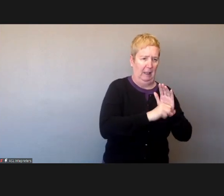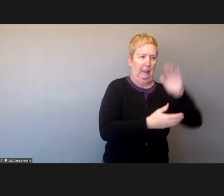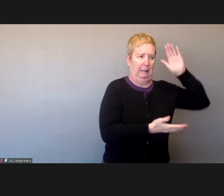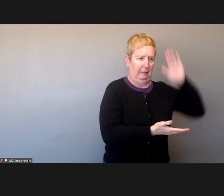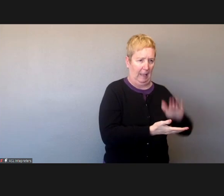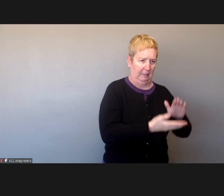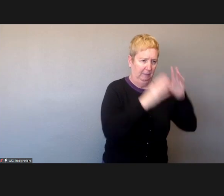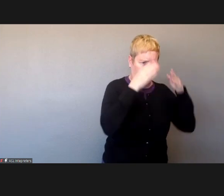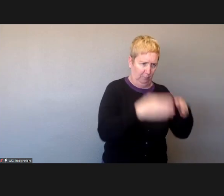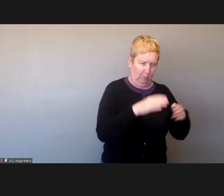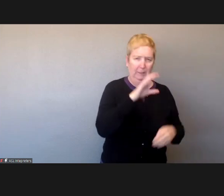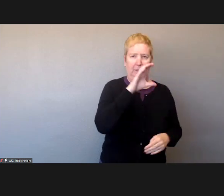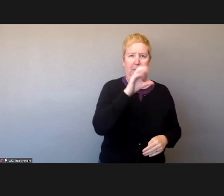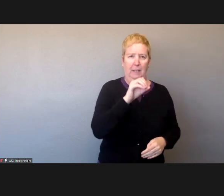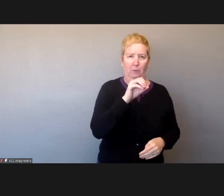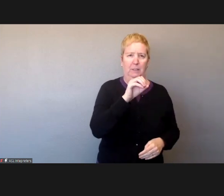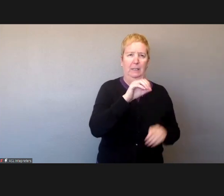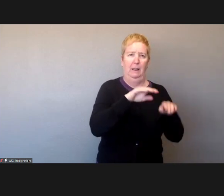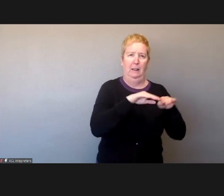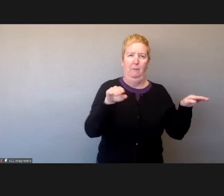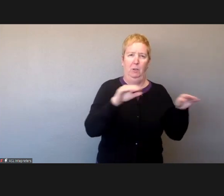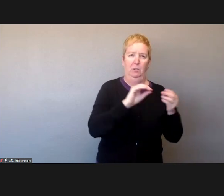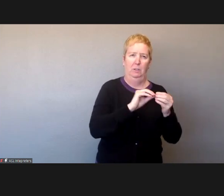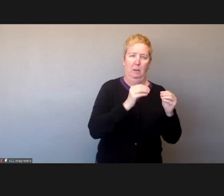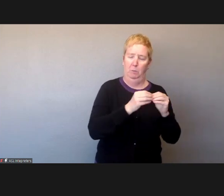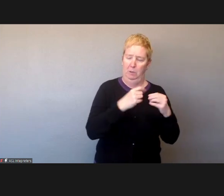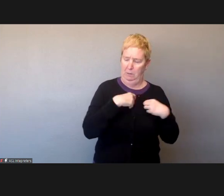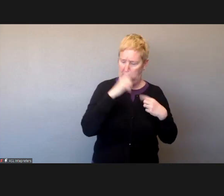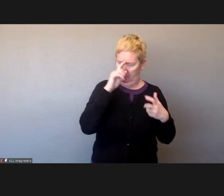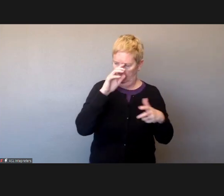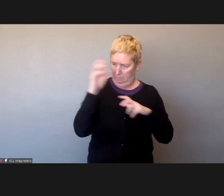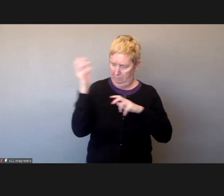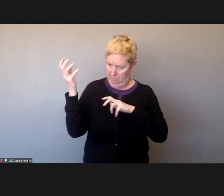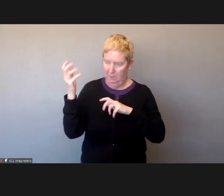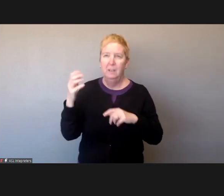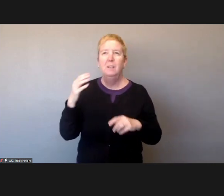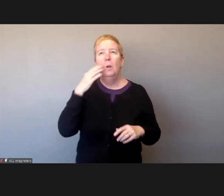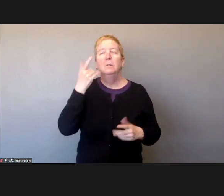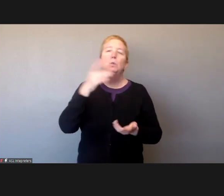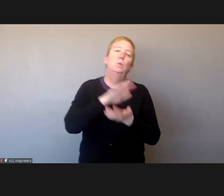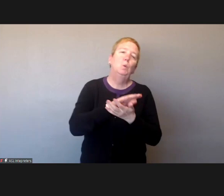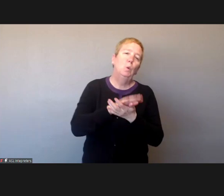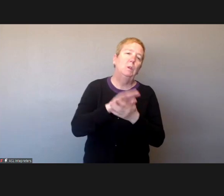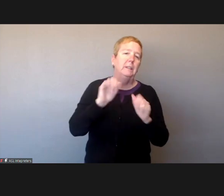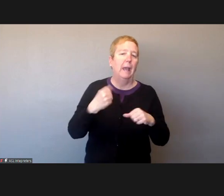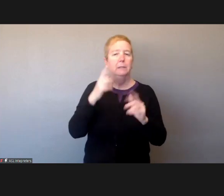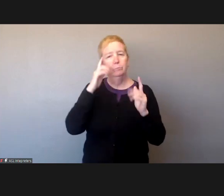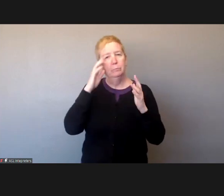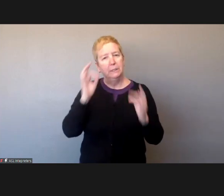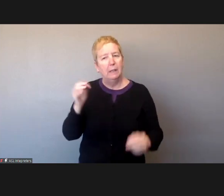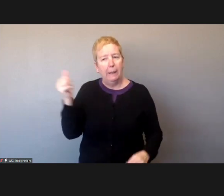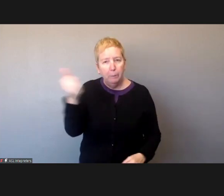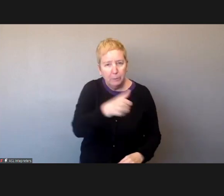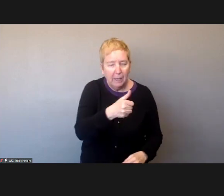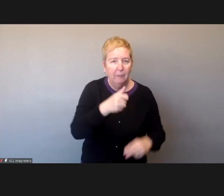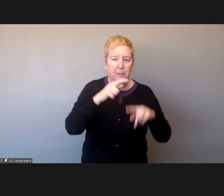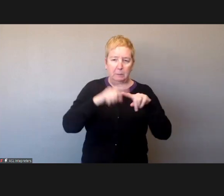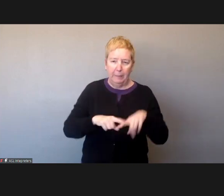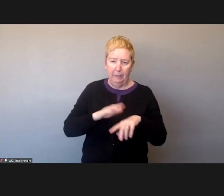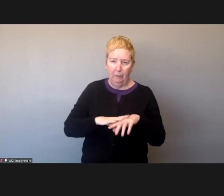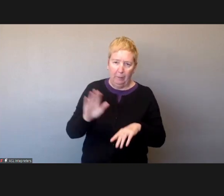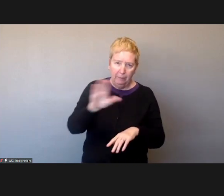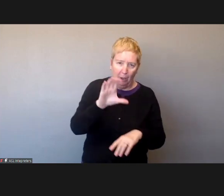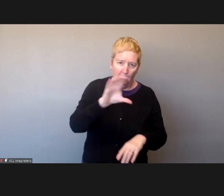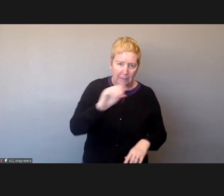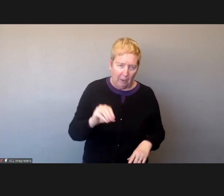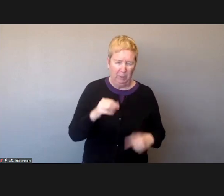by that, particularly given that the schools now can make their own decisions based on what's happening in their county. And I'm